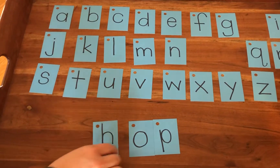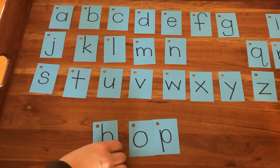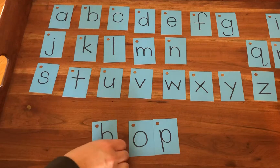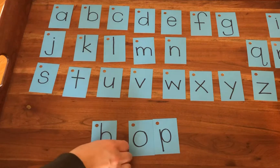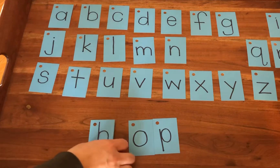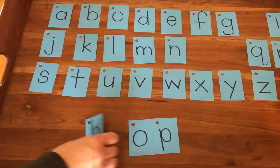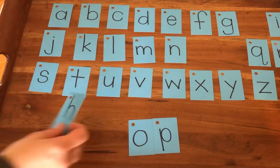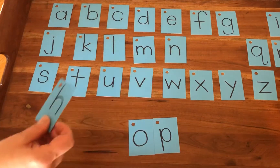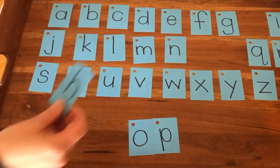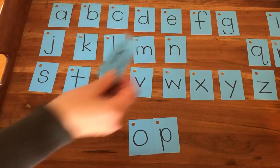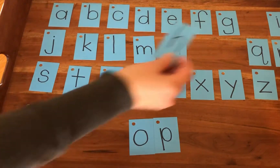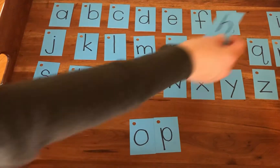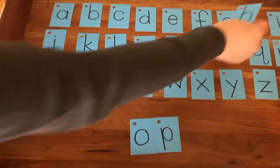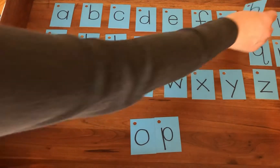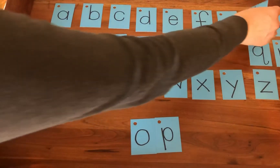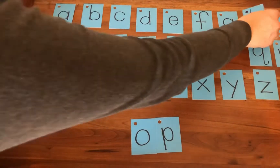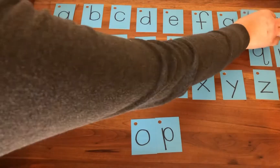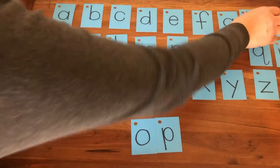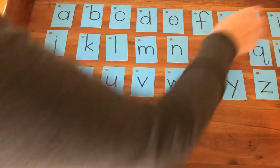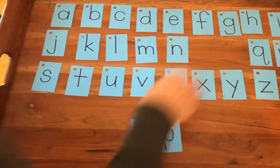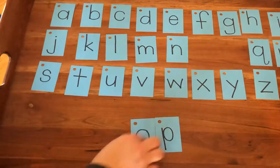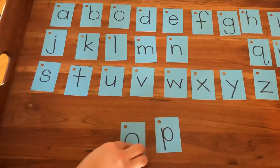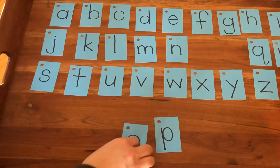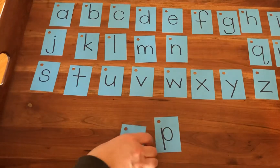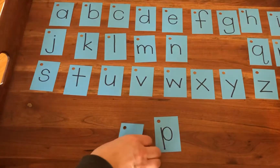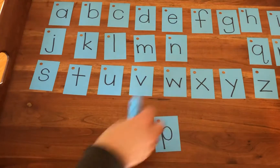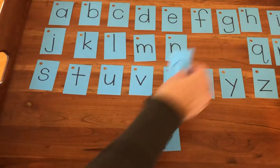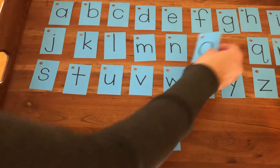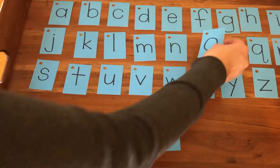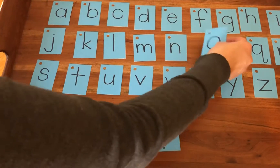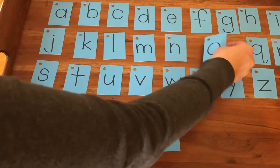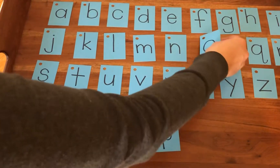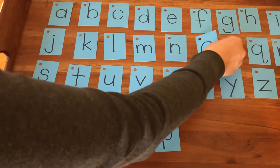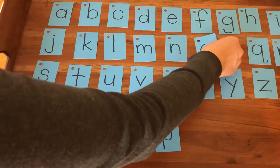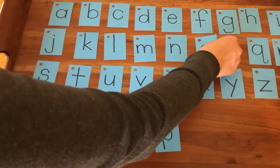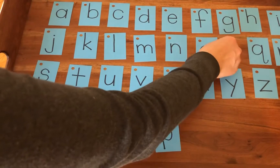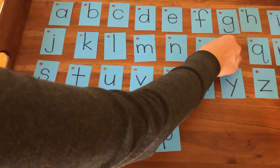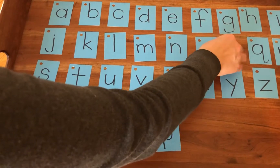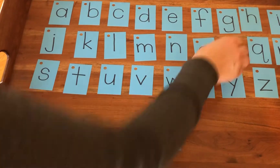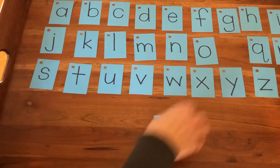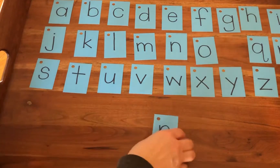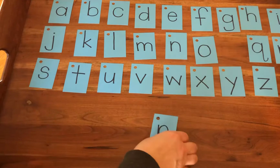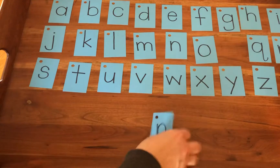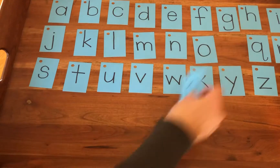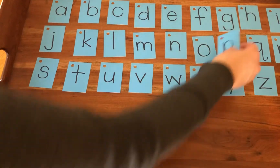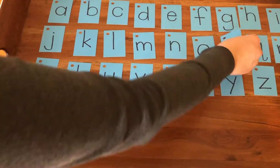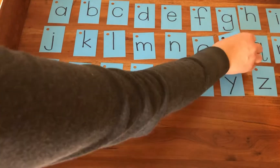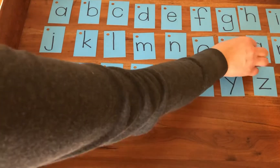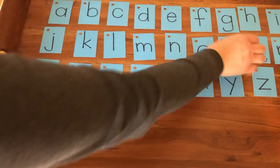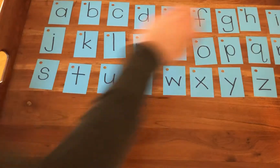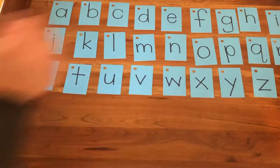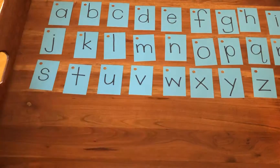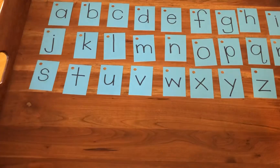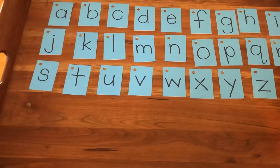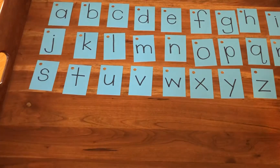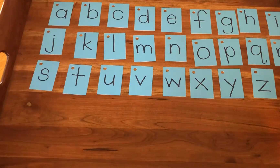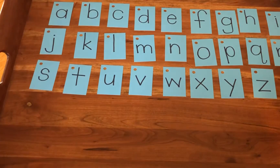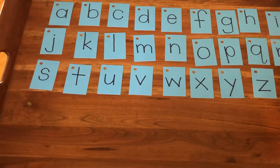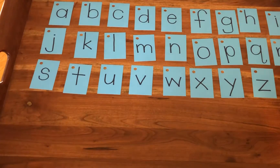There we go. Put your H back, put your O back, and put your P back. Let's try